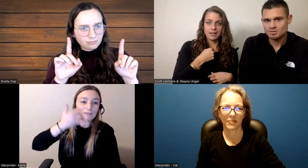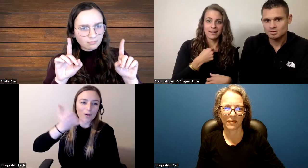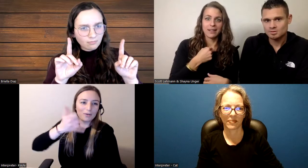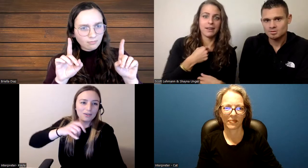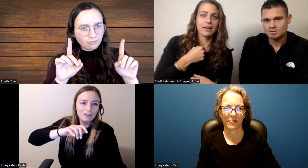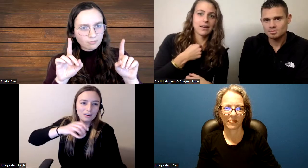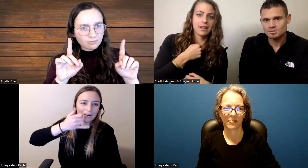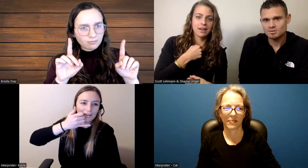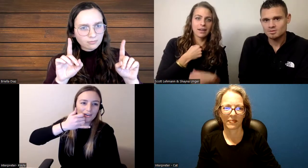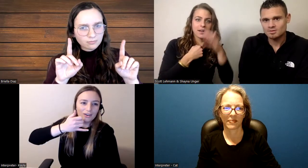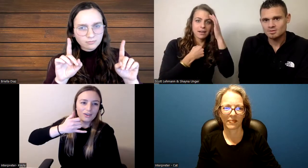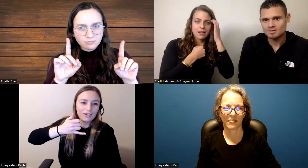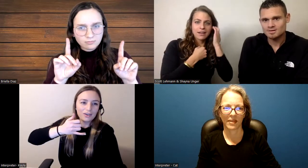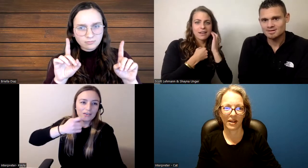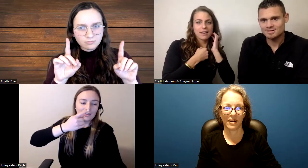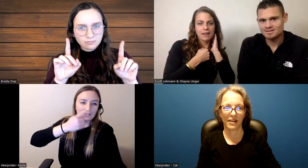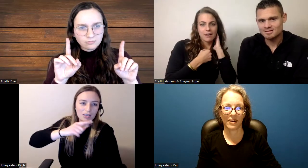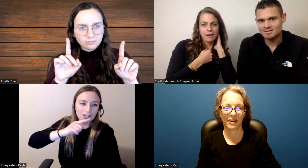The phone.